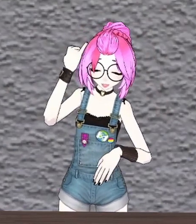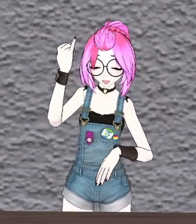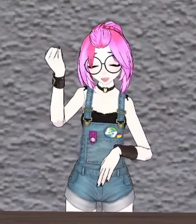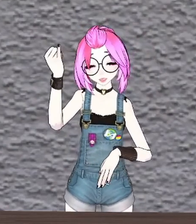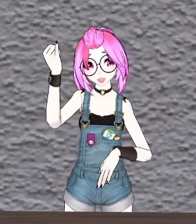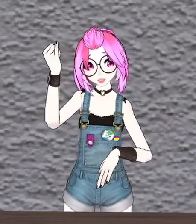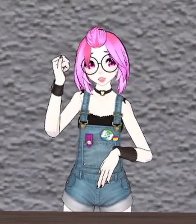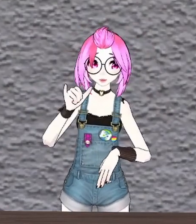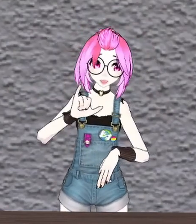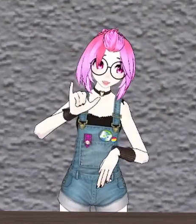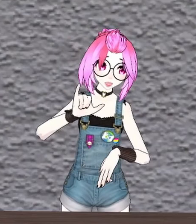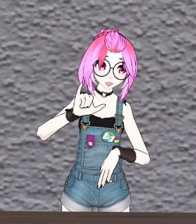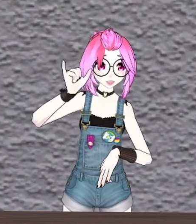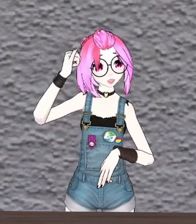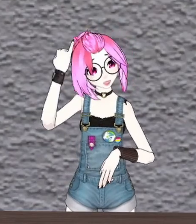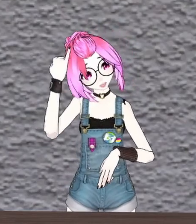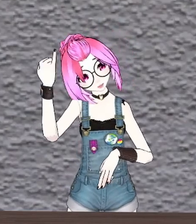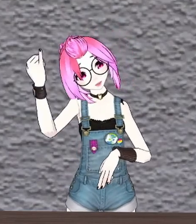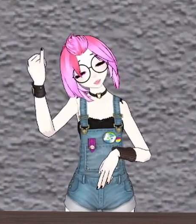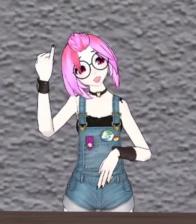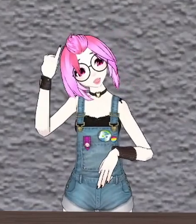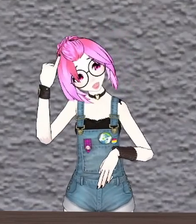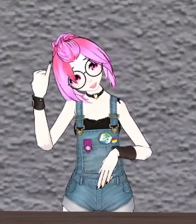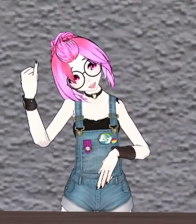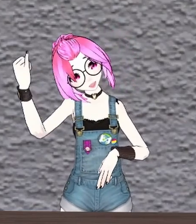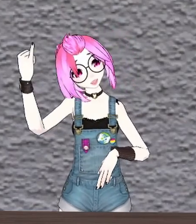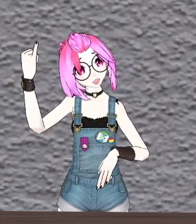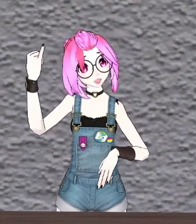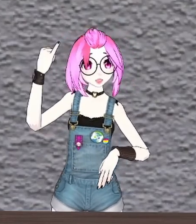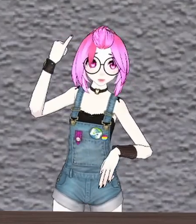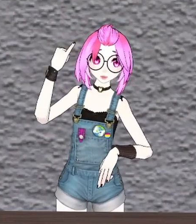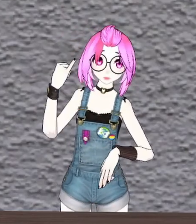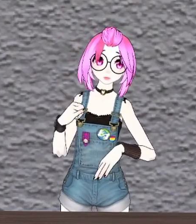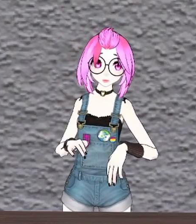just use idea because it's kind of the same idea. It's a concept. It's an idea. Yeah.